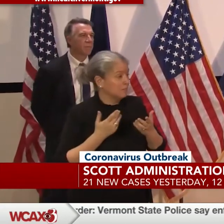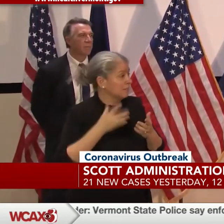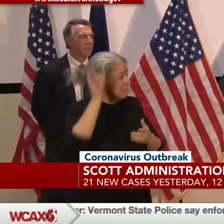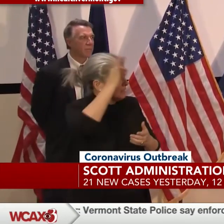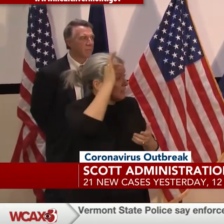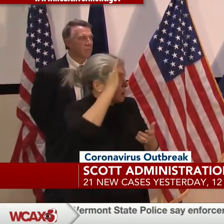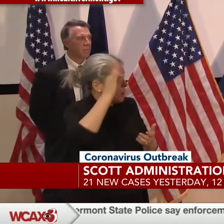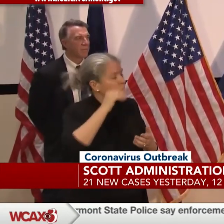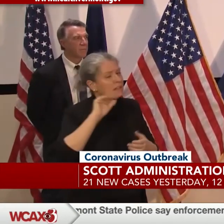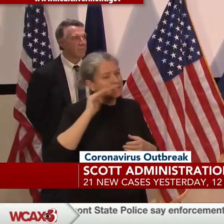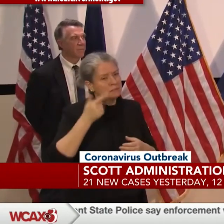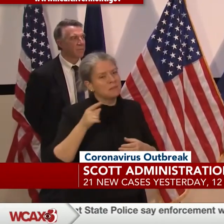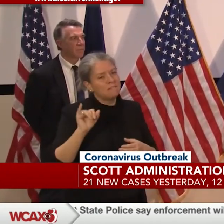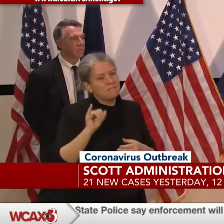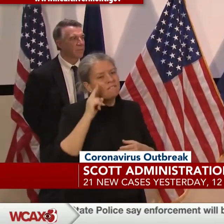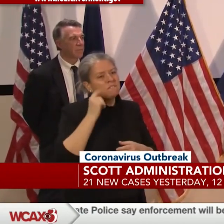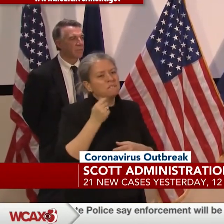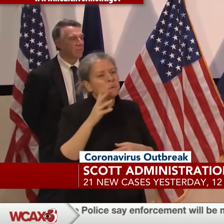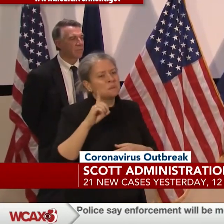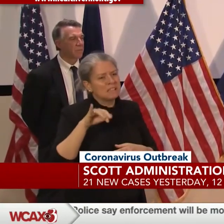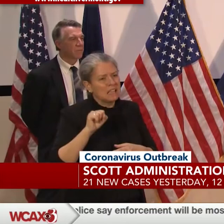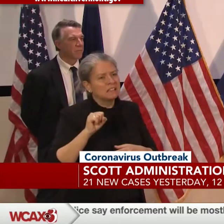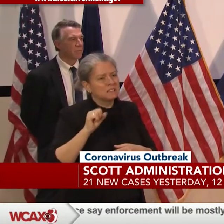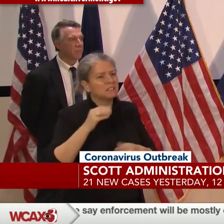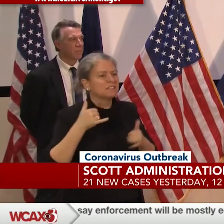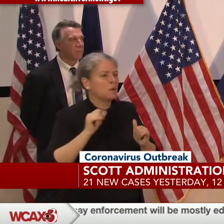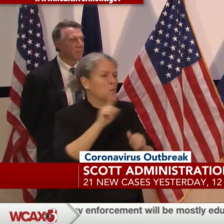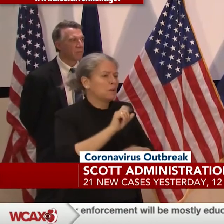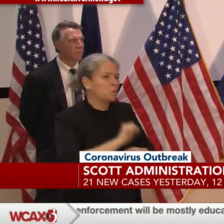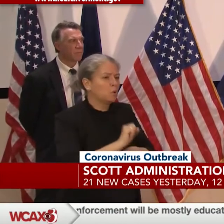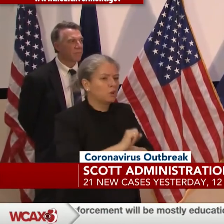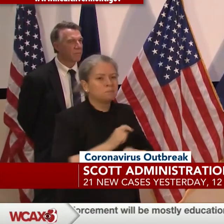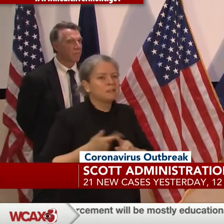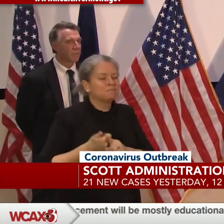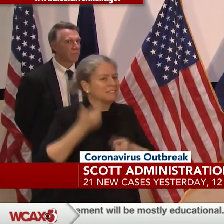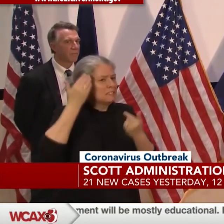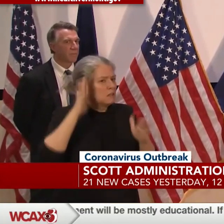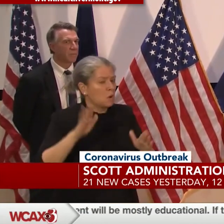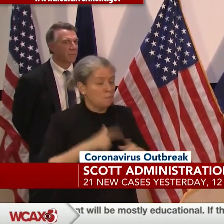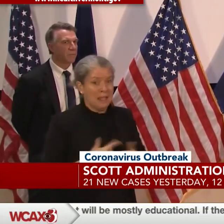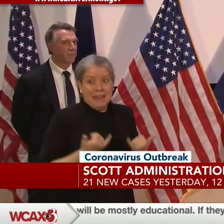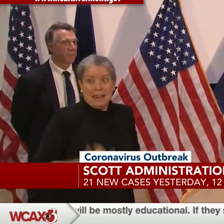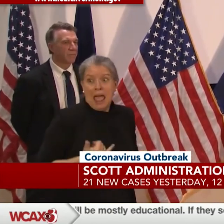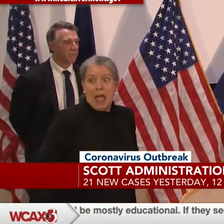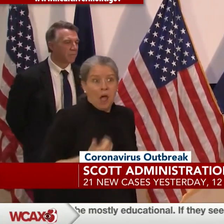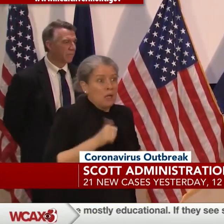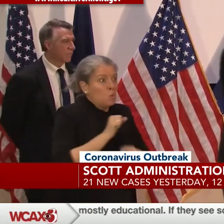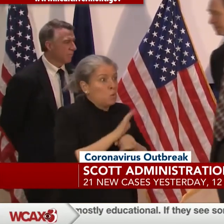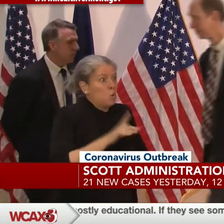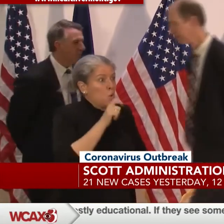been infectious for a couple of days. We're not aware of anyone currently.